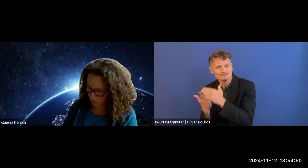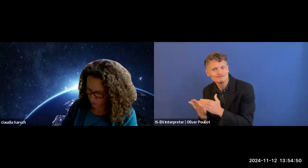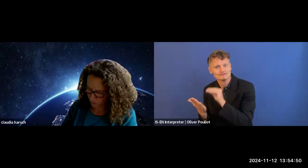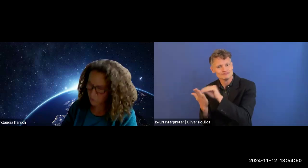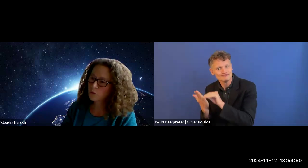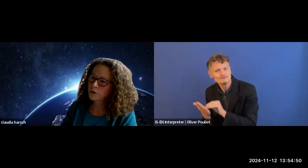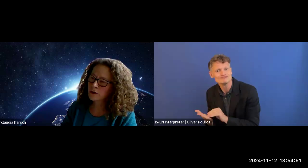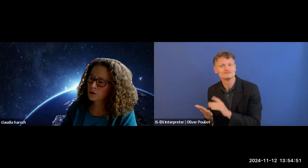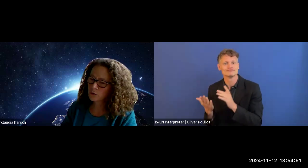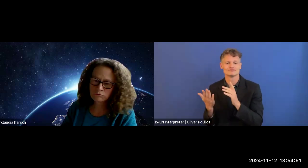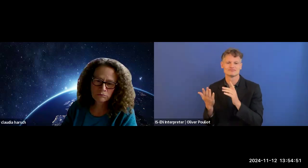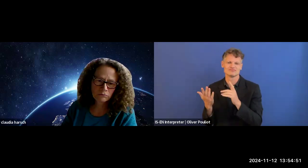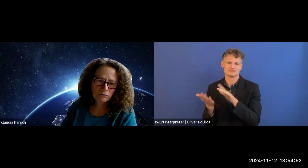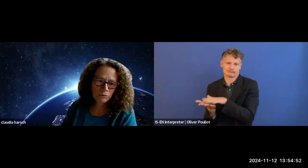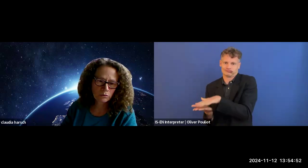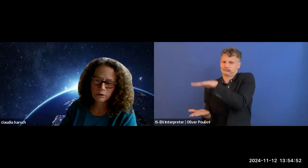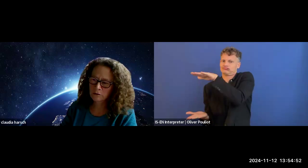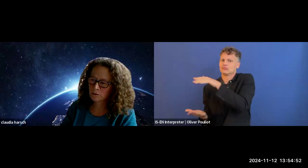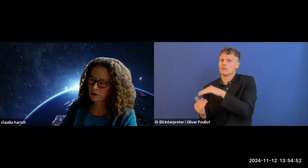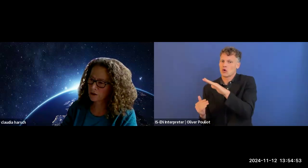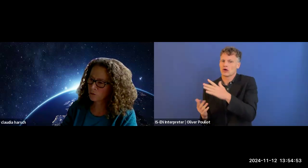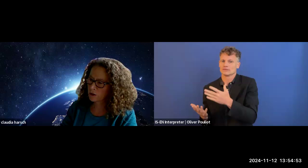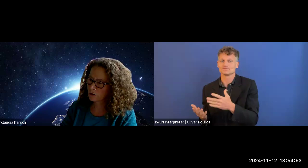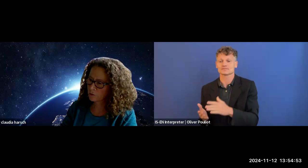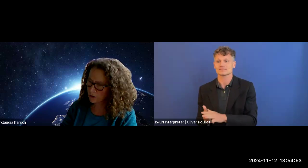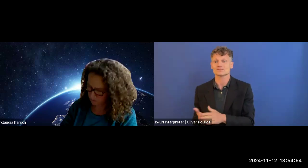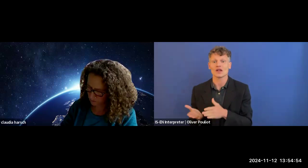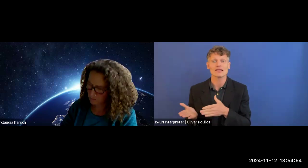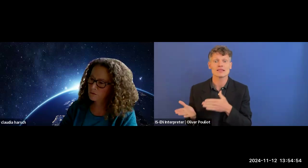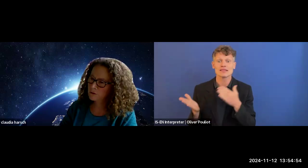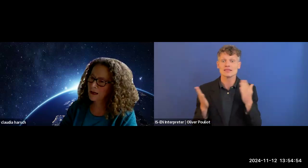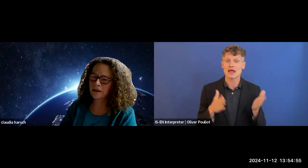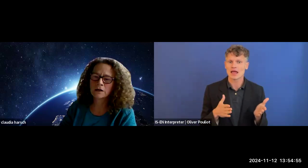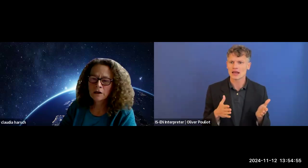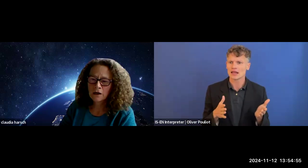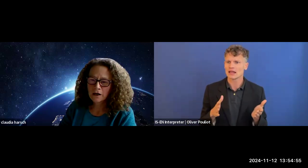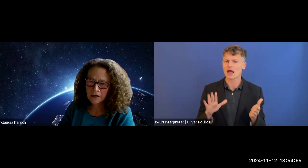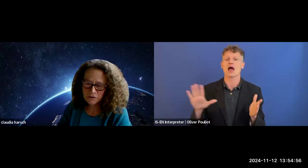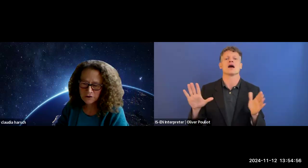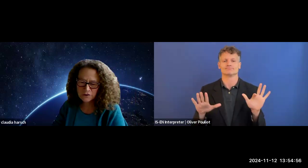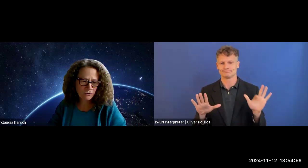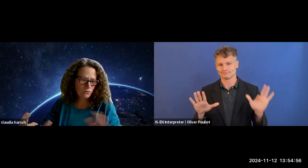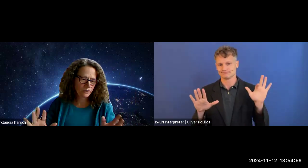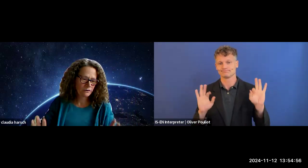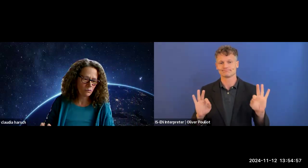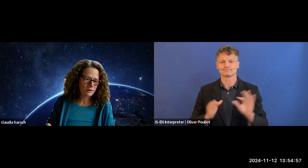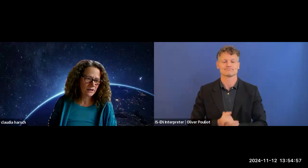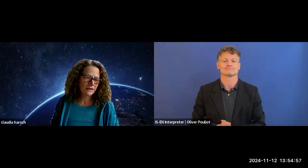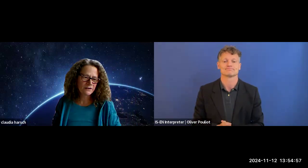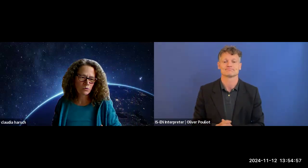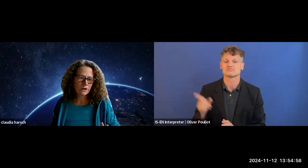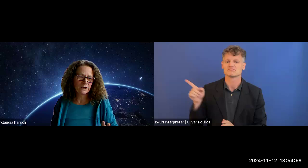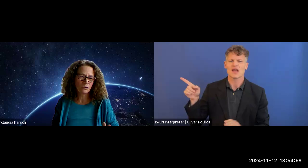then we go, oh, we're not going anywhere, are we? Yeah, I have just 2 or 3